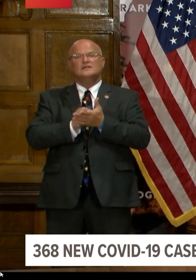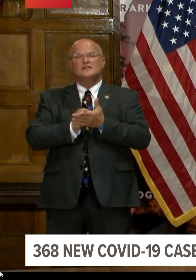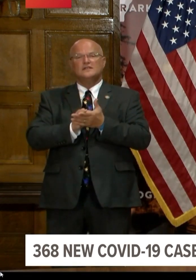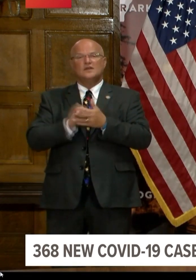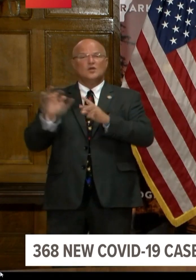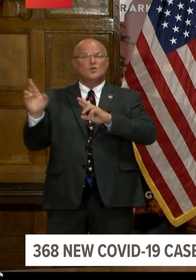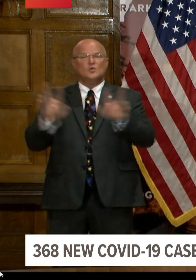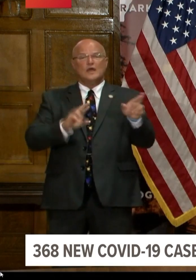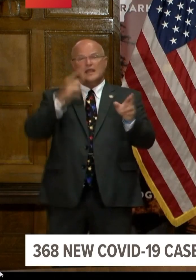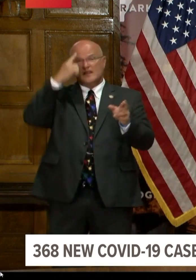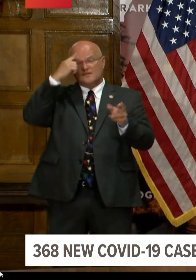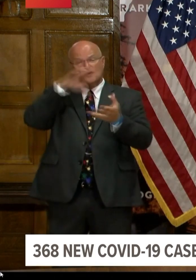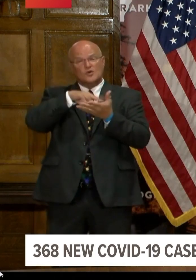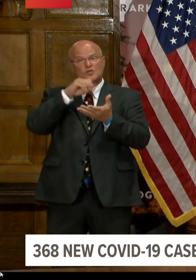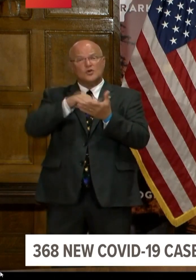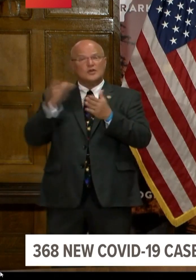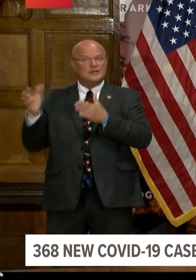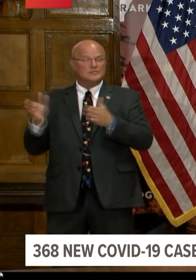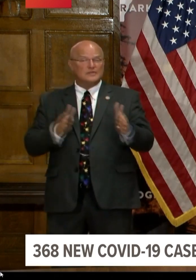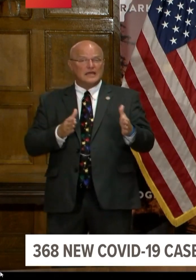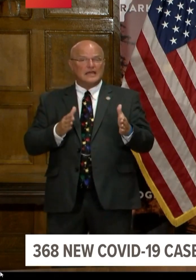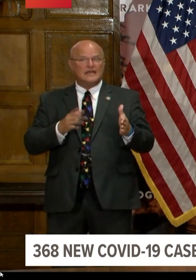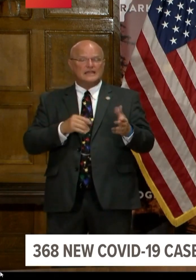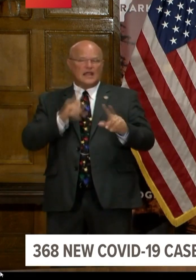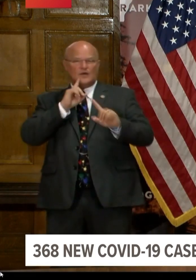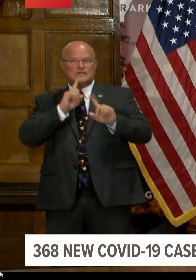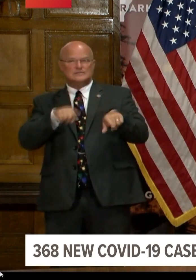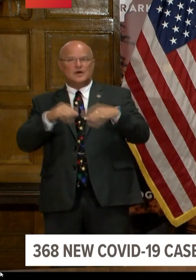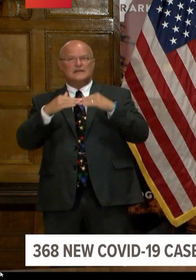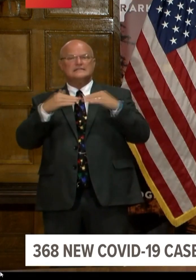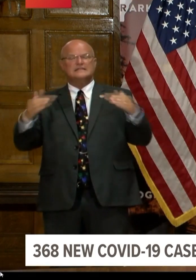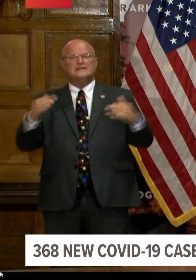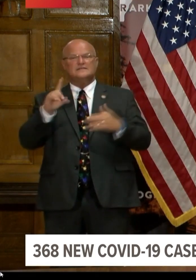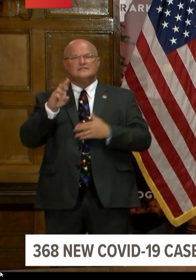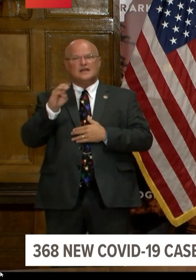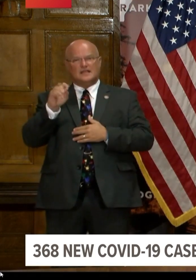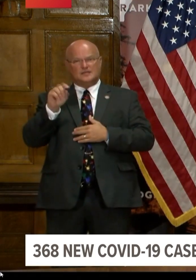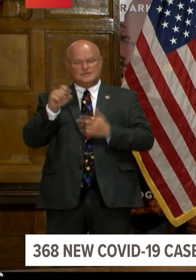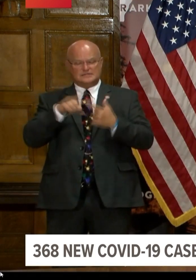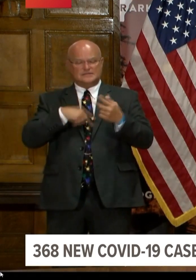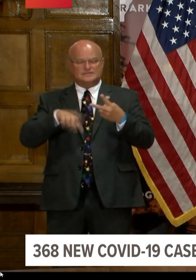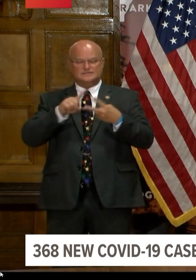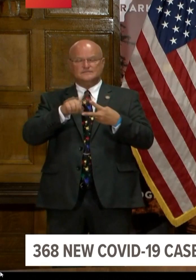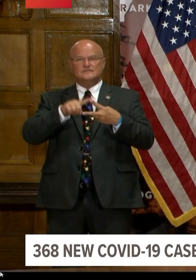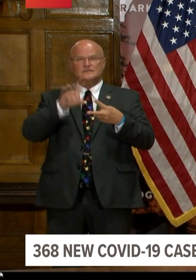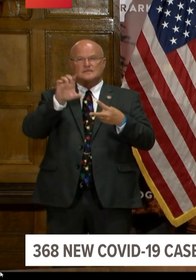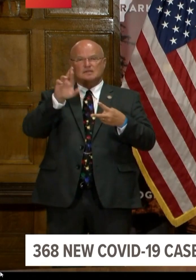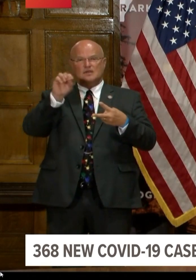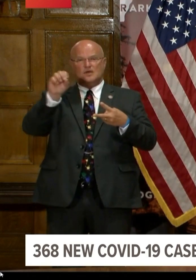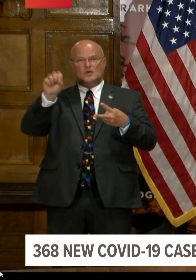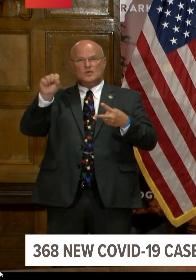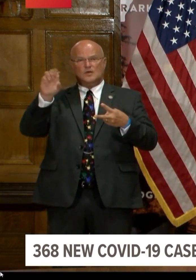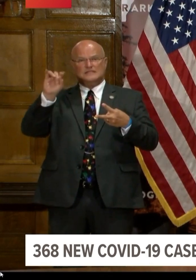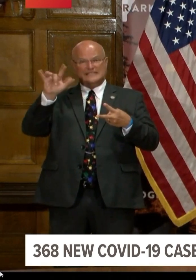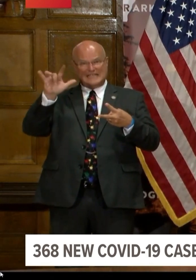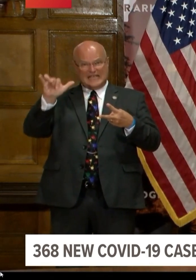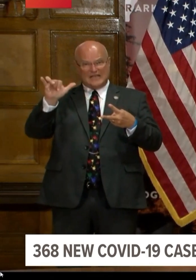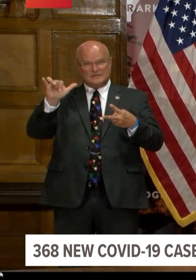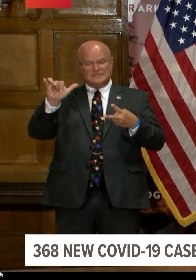Ready for Learning plan and under our response level documents. These are Cross County School